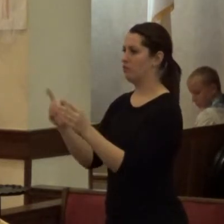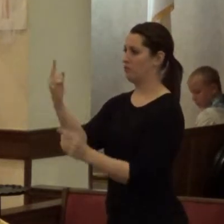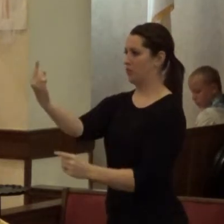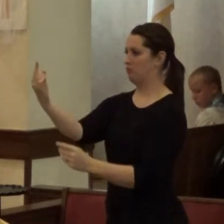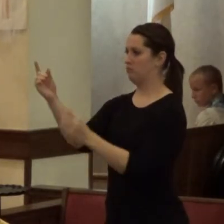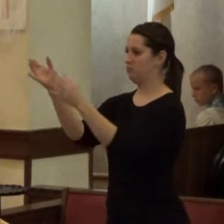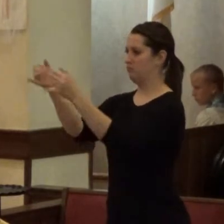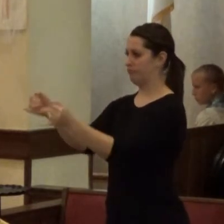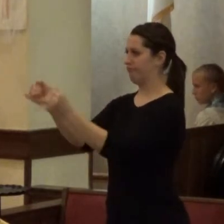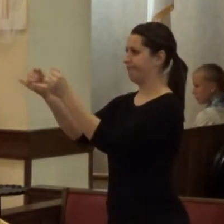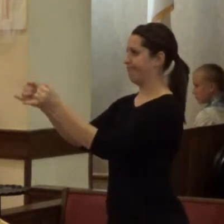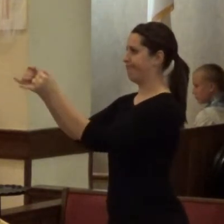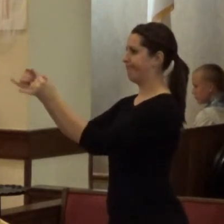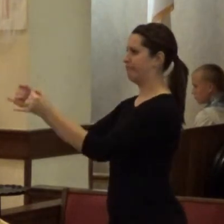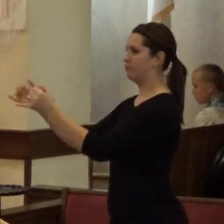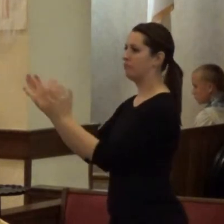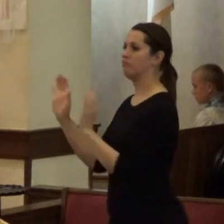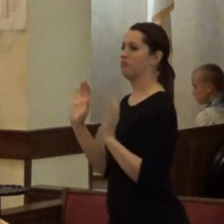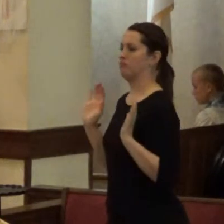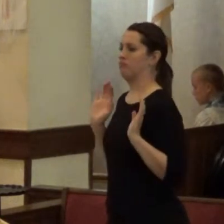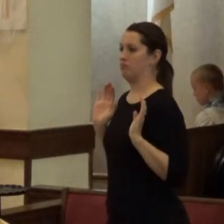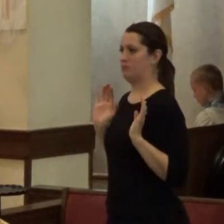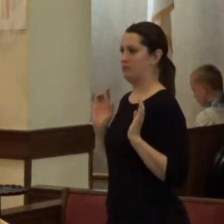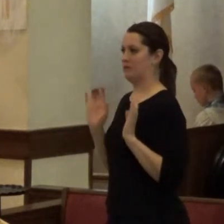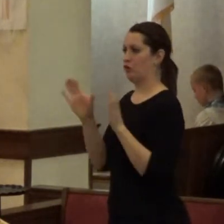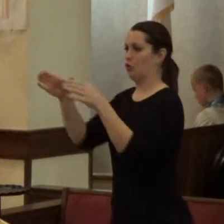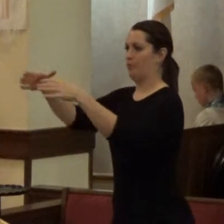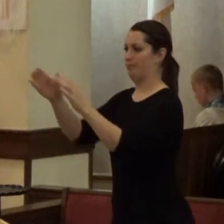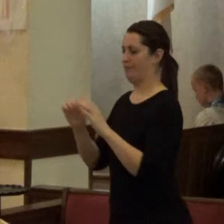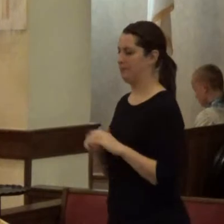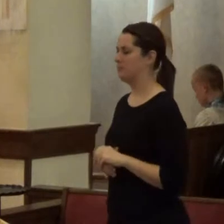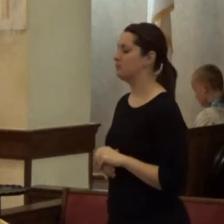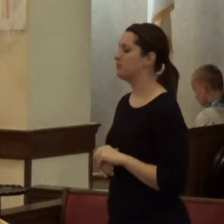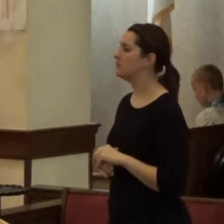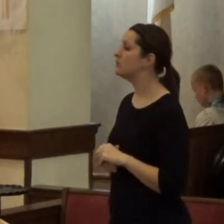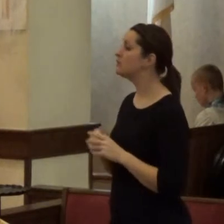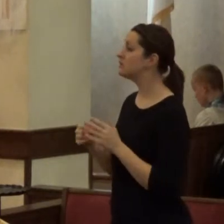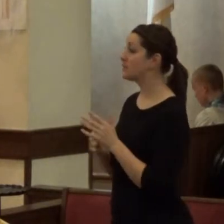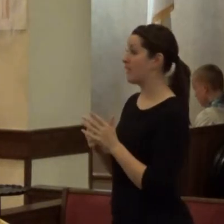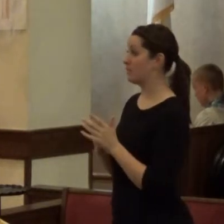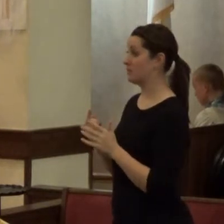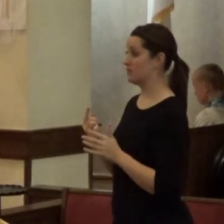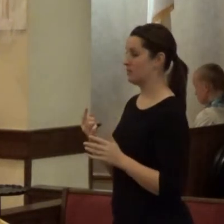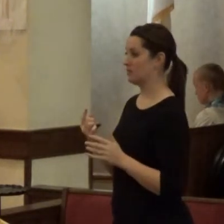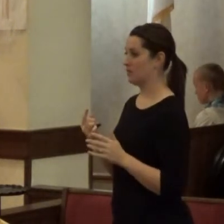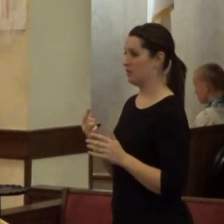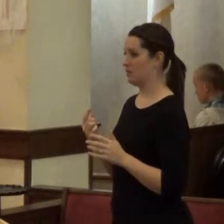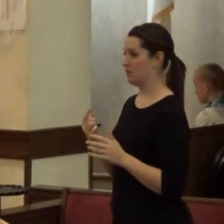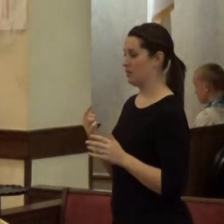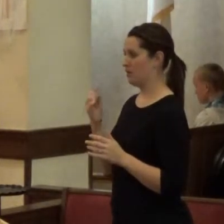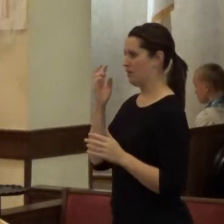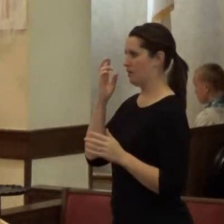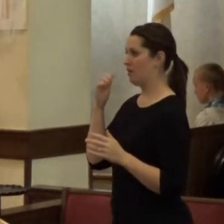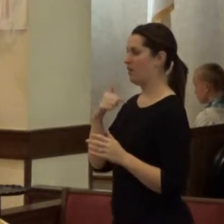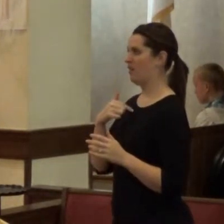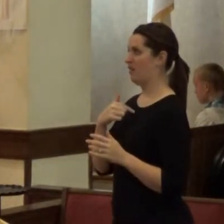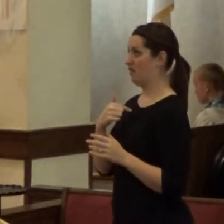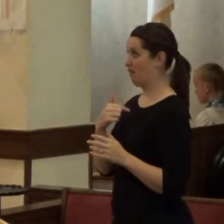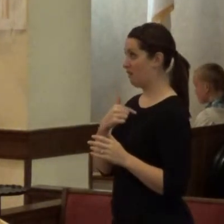And sometimes we realize in life that we are the